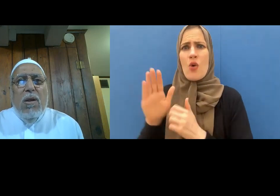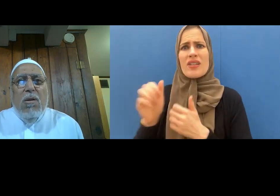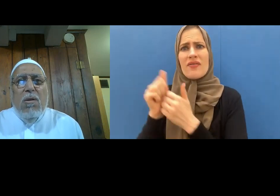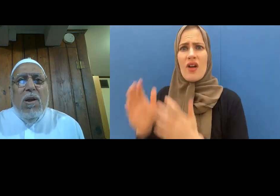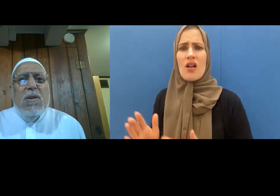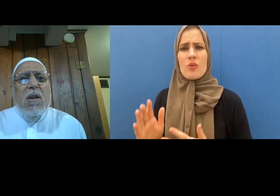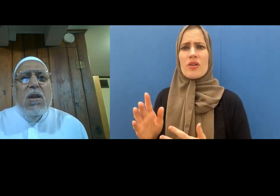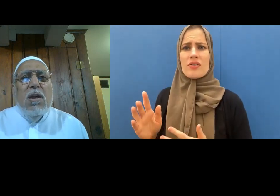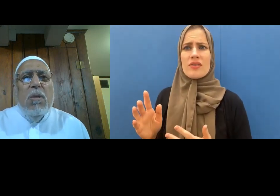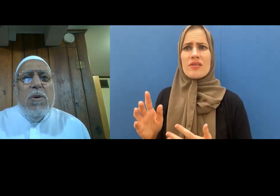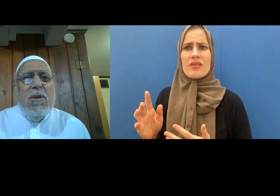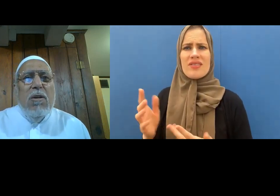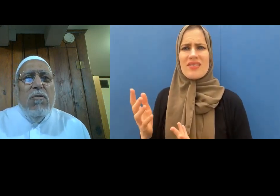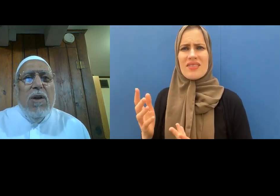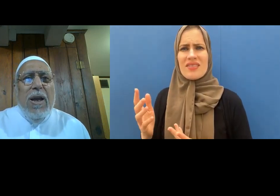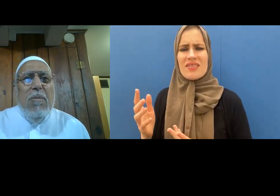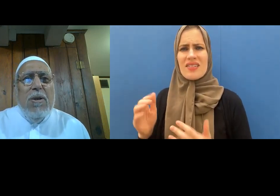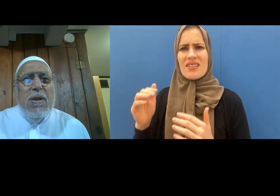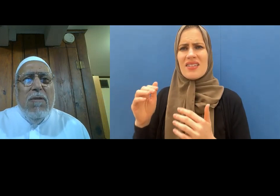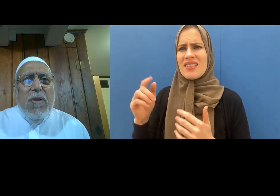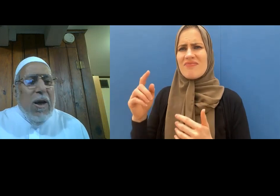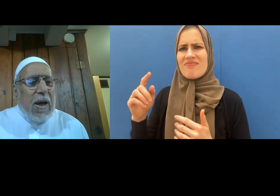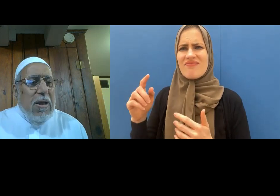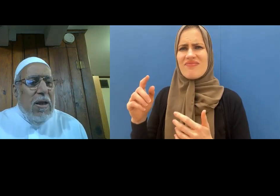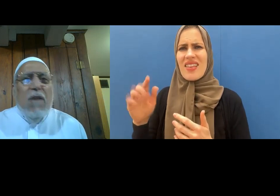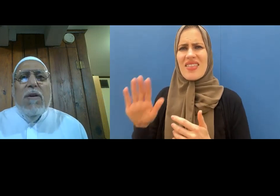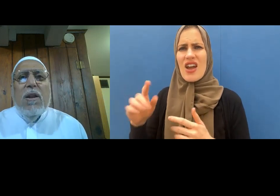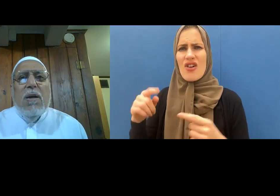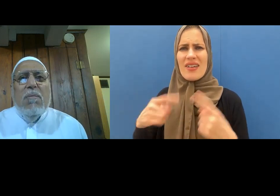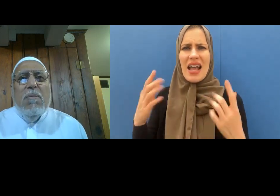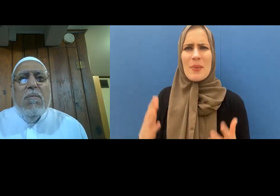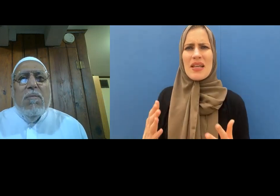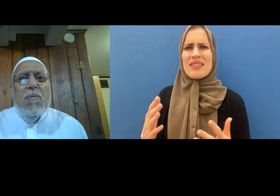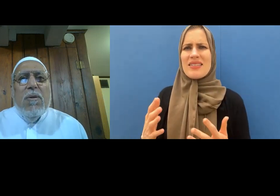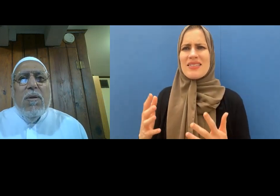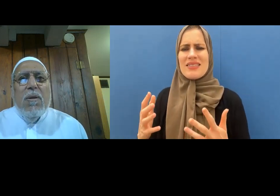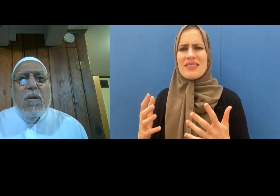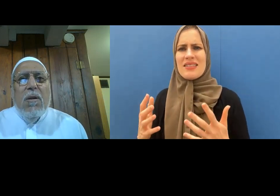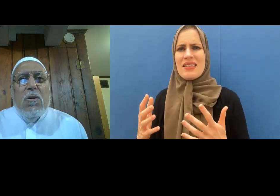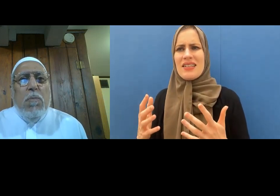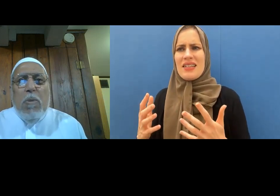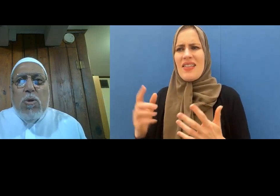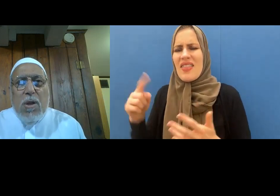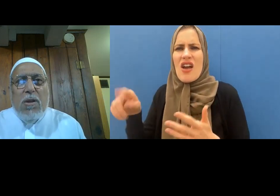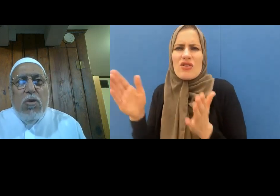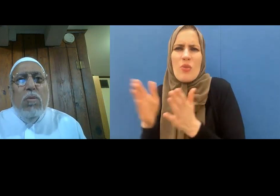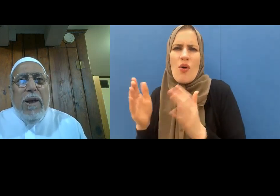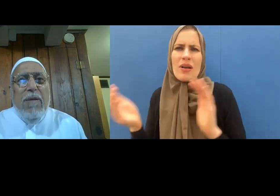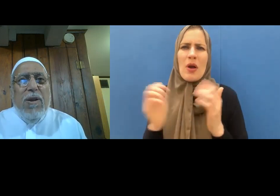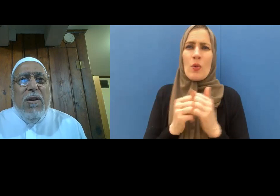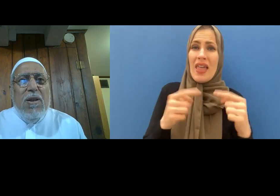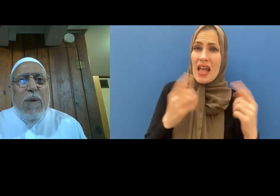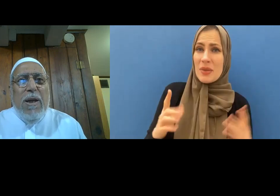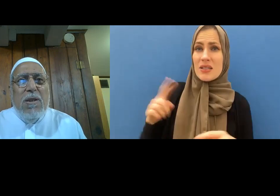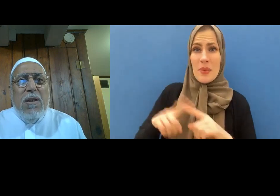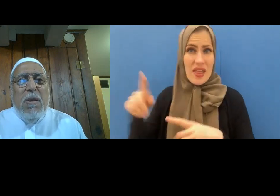only less than 30% of the enemies and they defeat them? So people started to believe